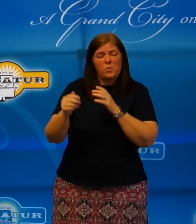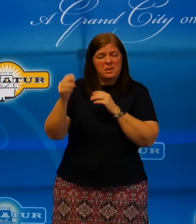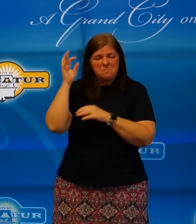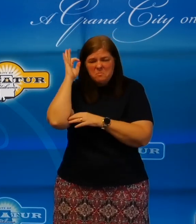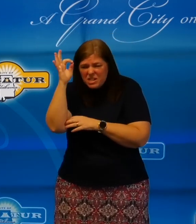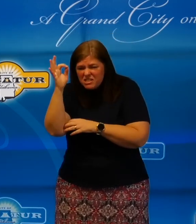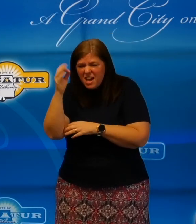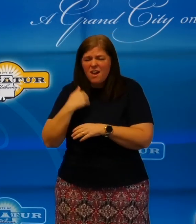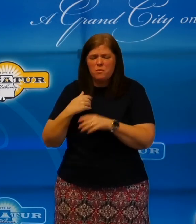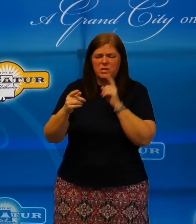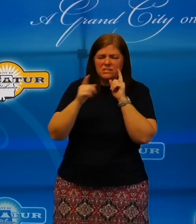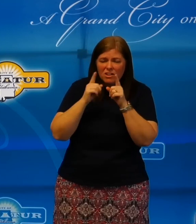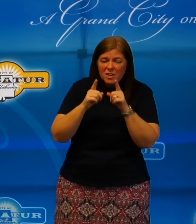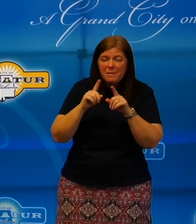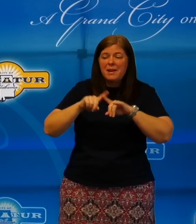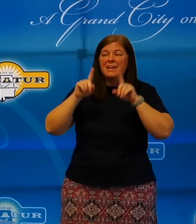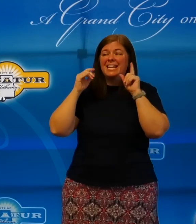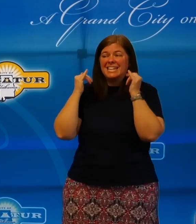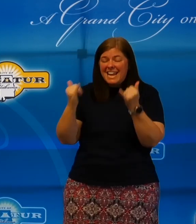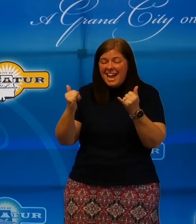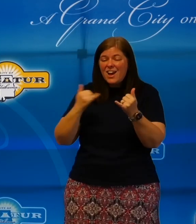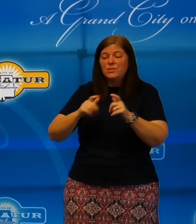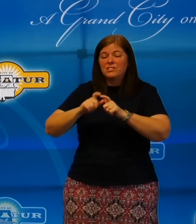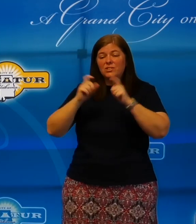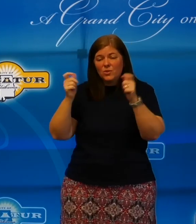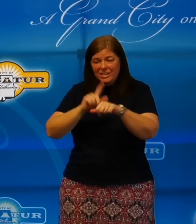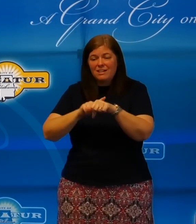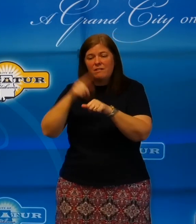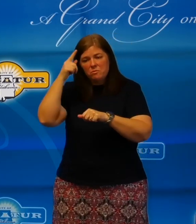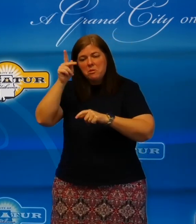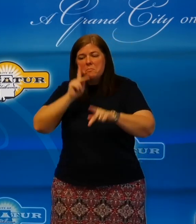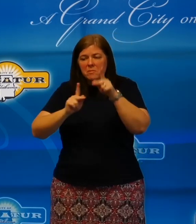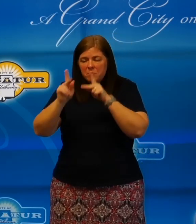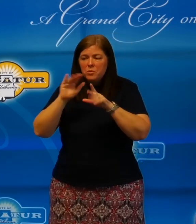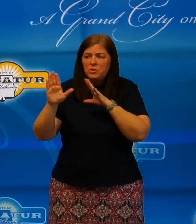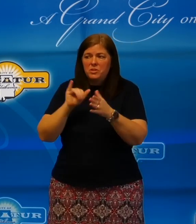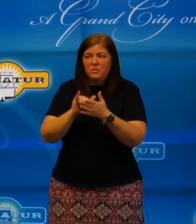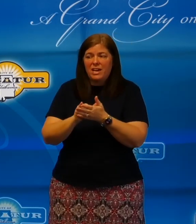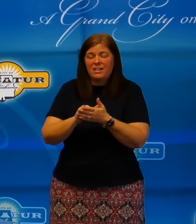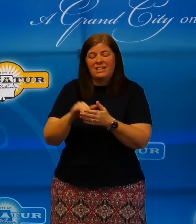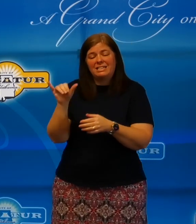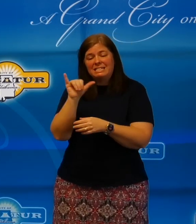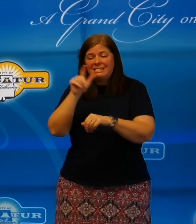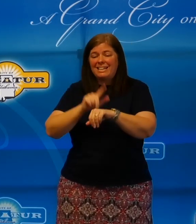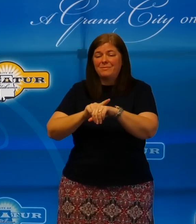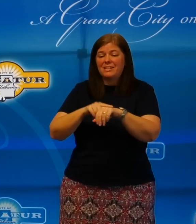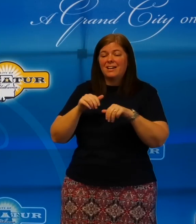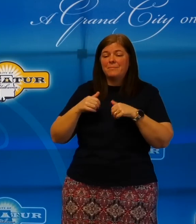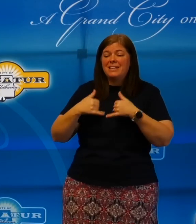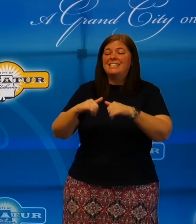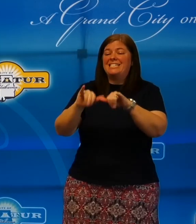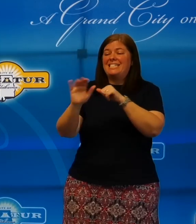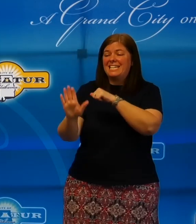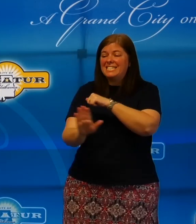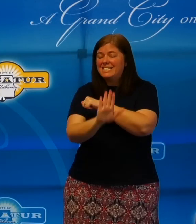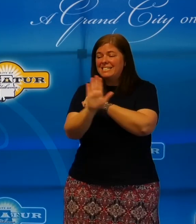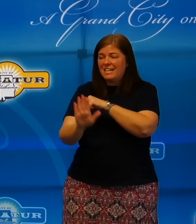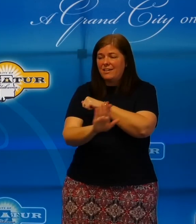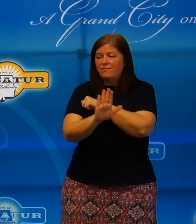it, but now's a great time for us to operate in it. And at the same time, stay safe. From a church